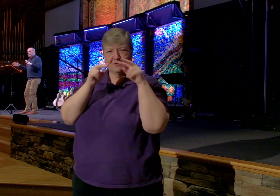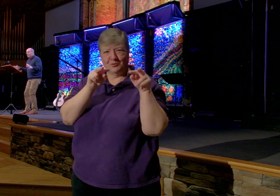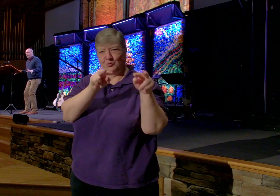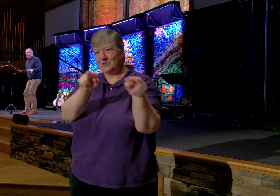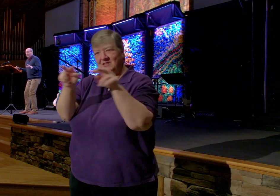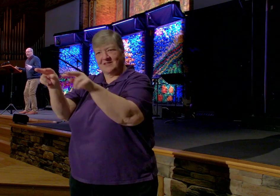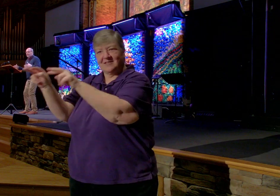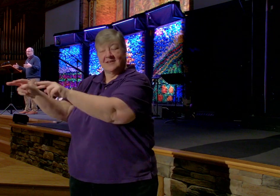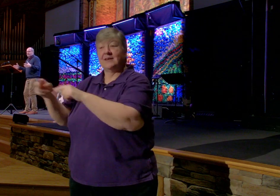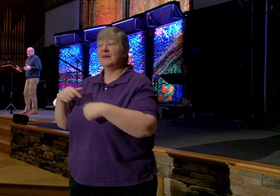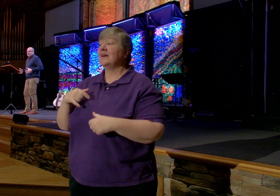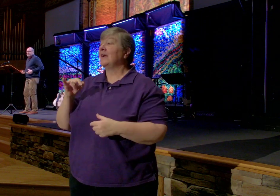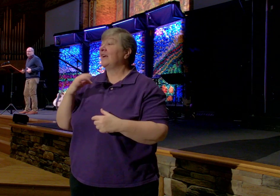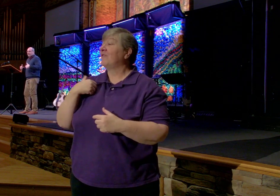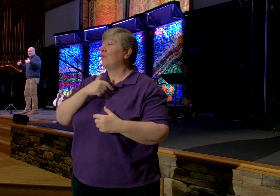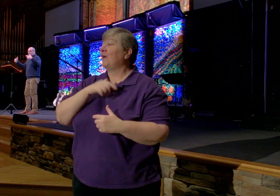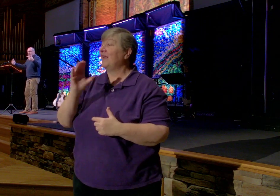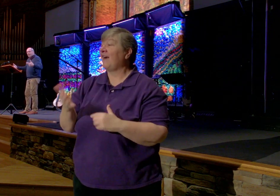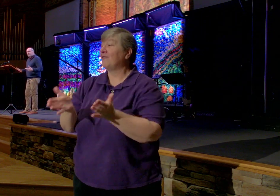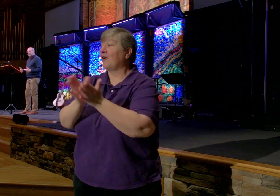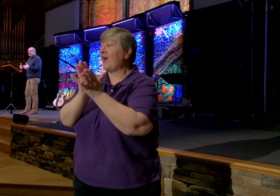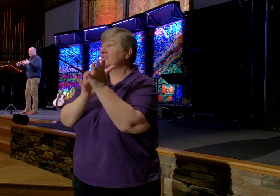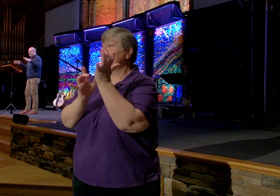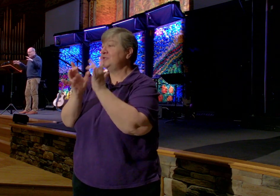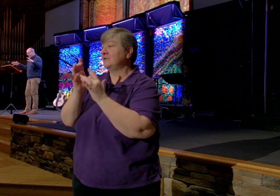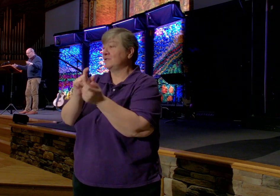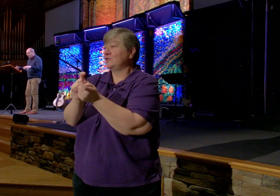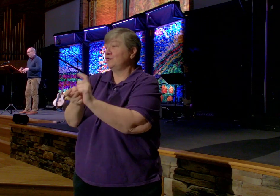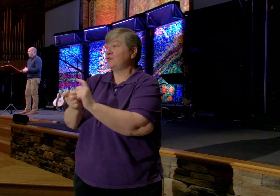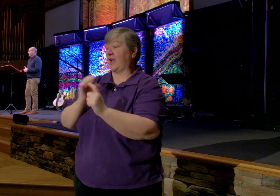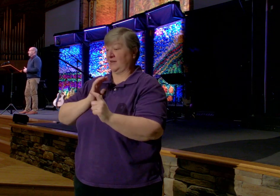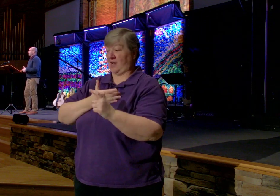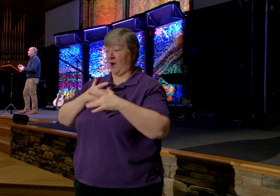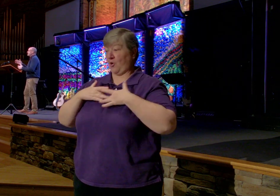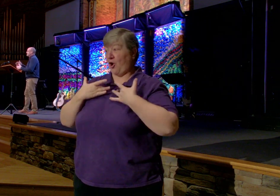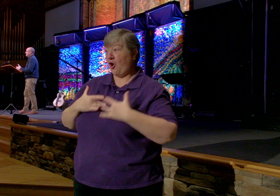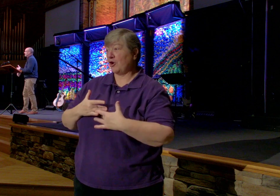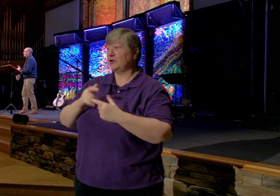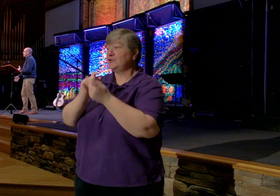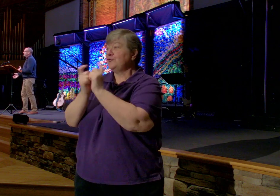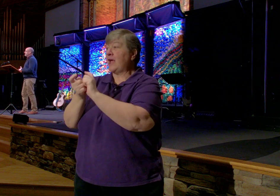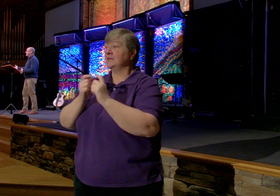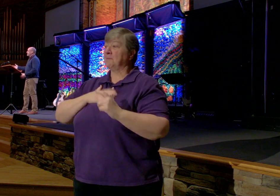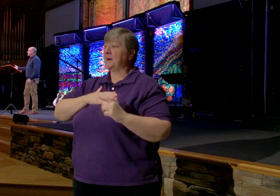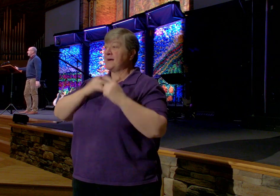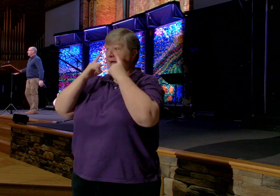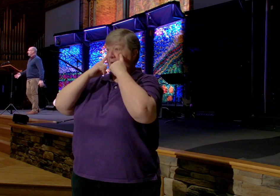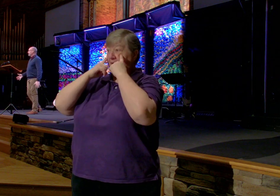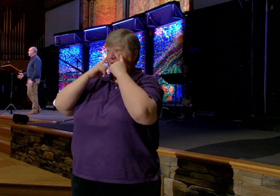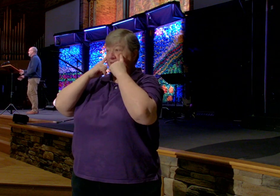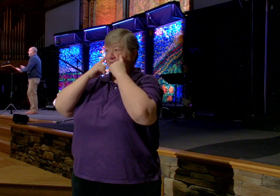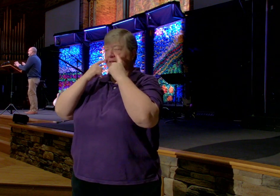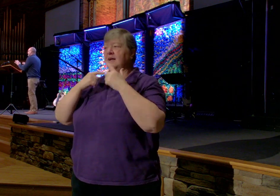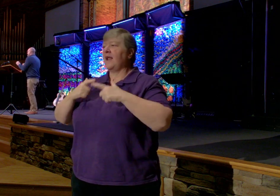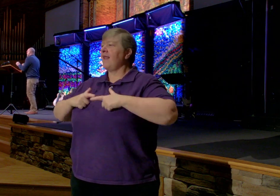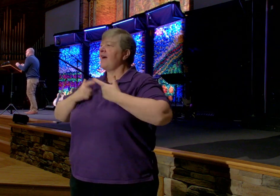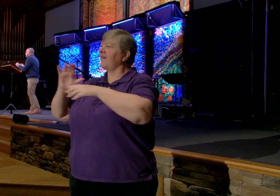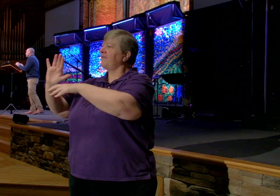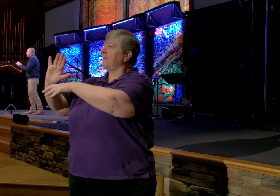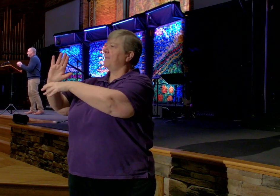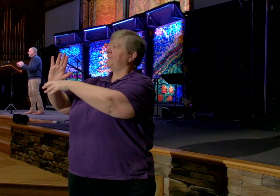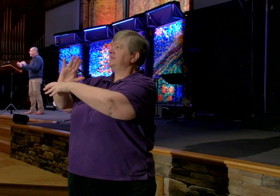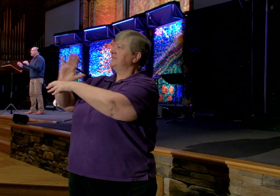Jesus. But if we never ask Jesus to change our hearts, to change our eyes, we will just let the busyness of